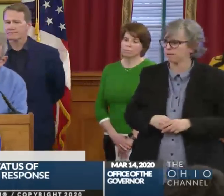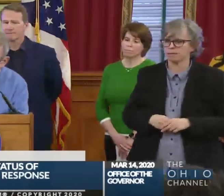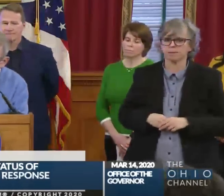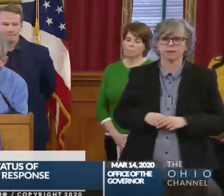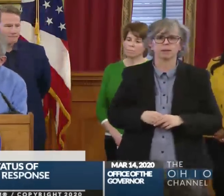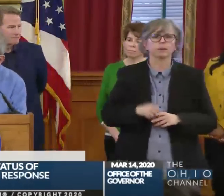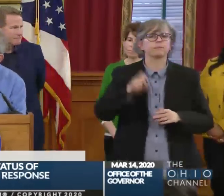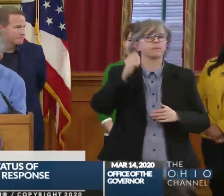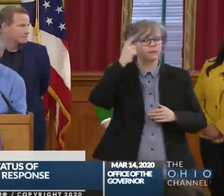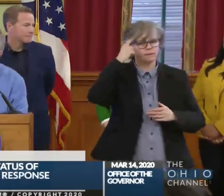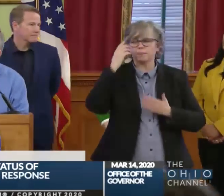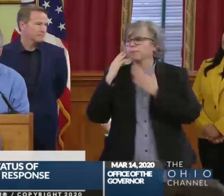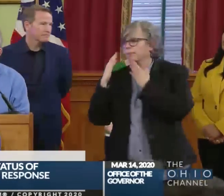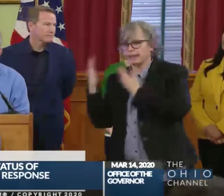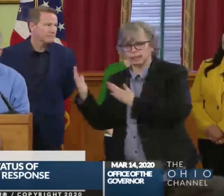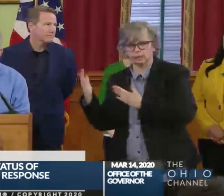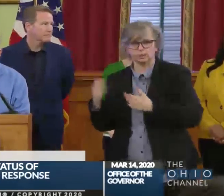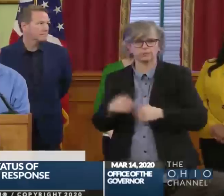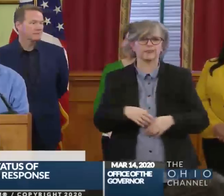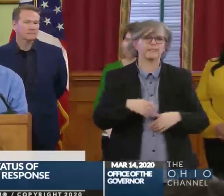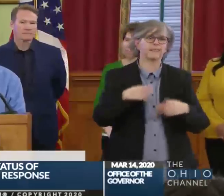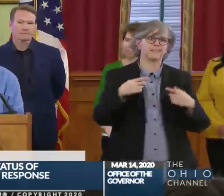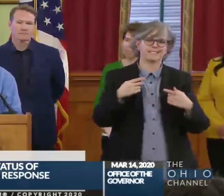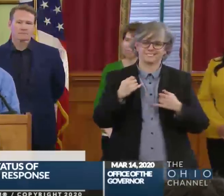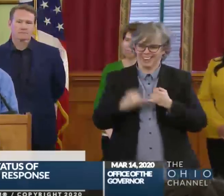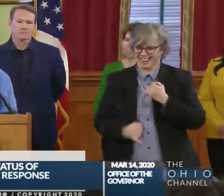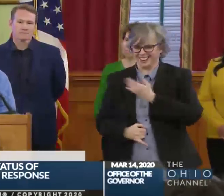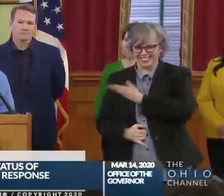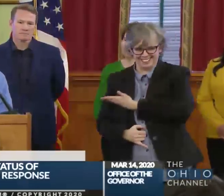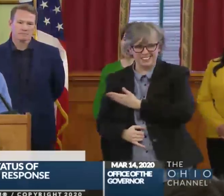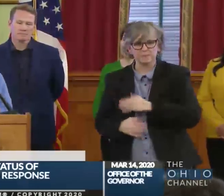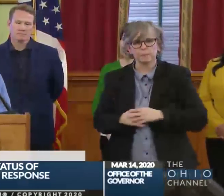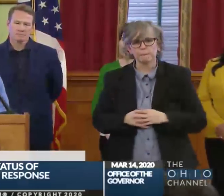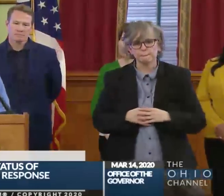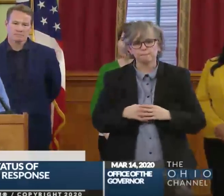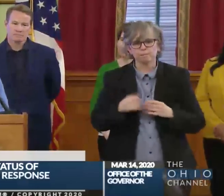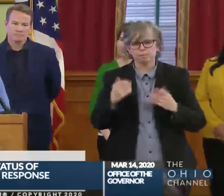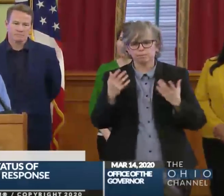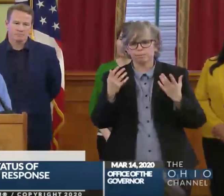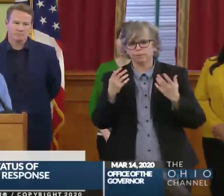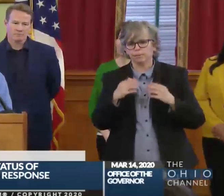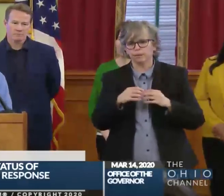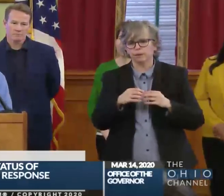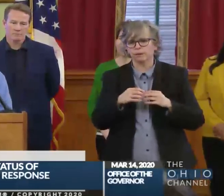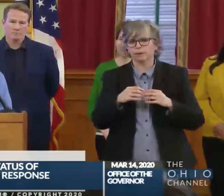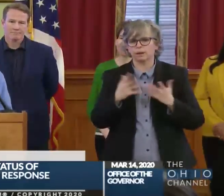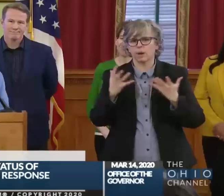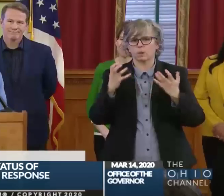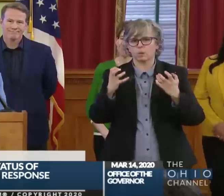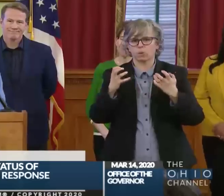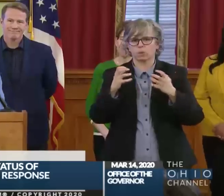finally, just a comment about kind of endurance.